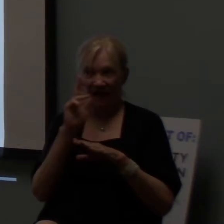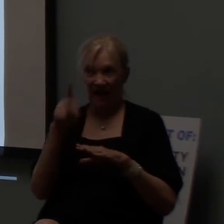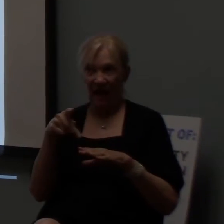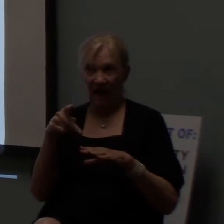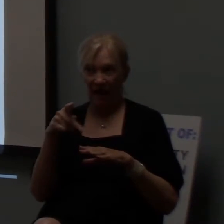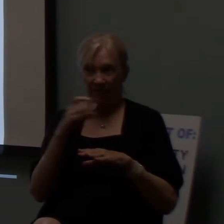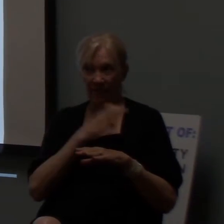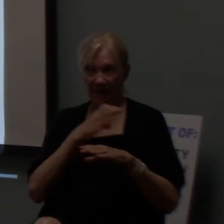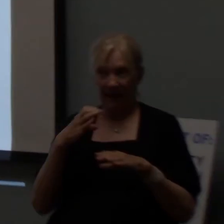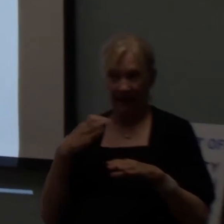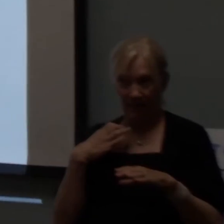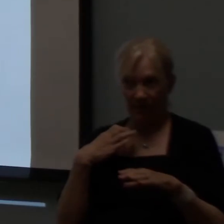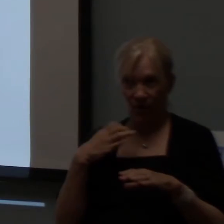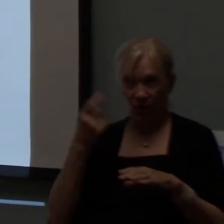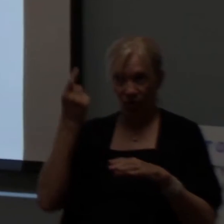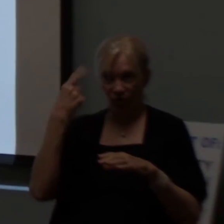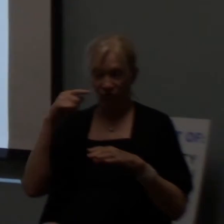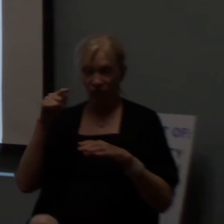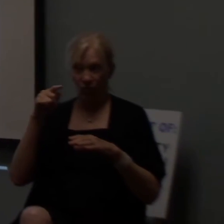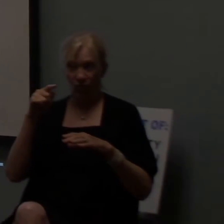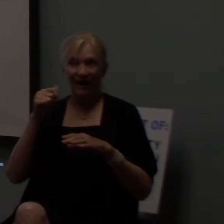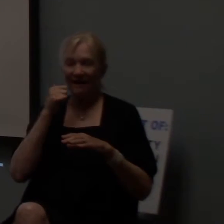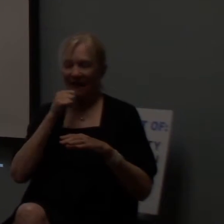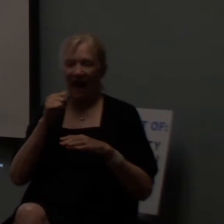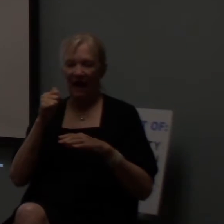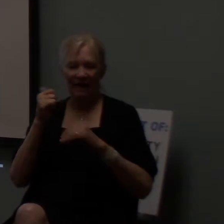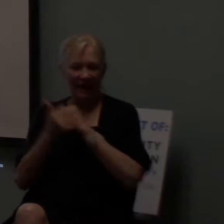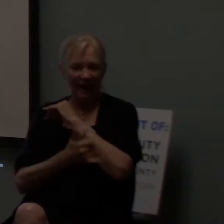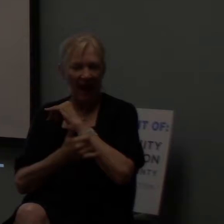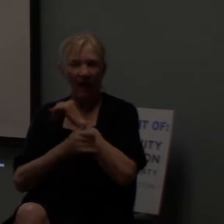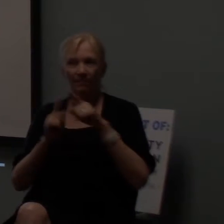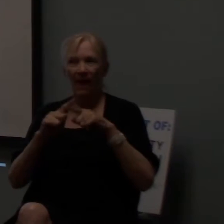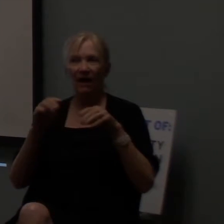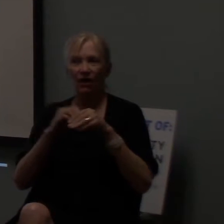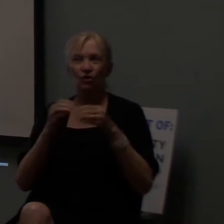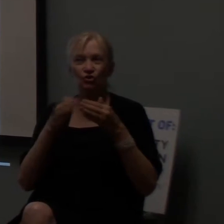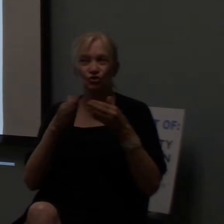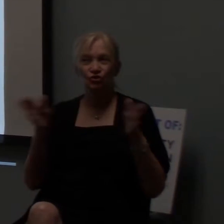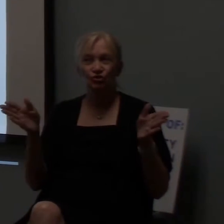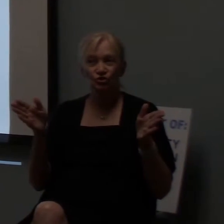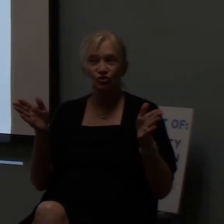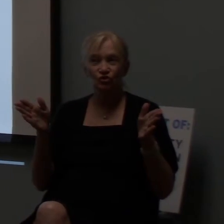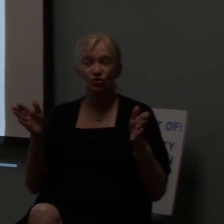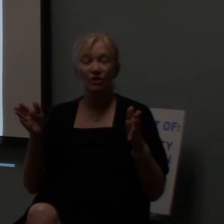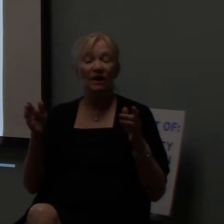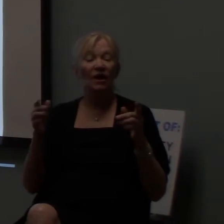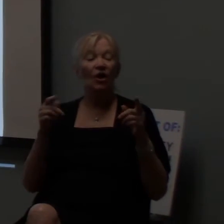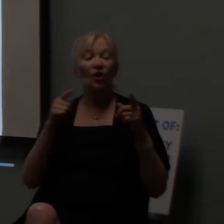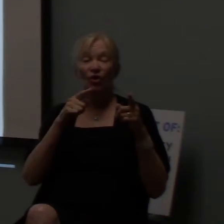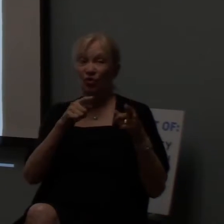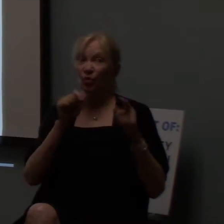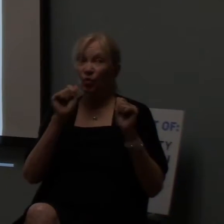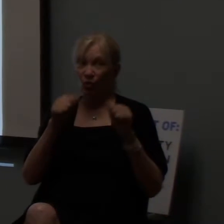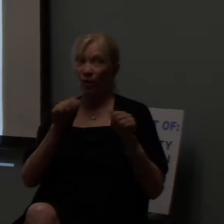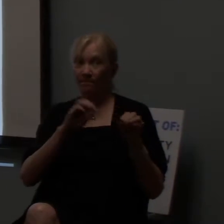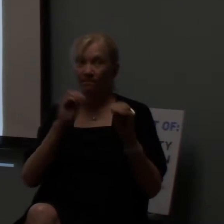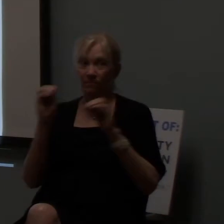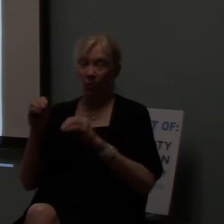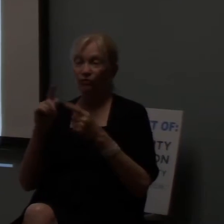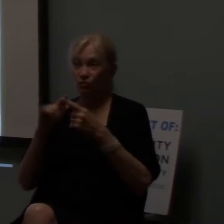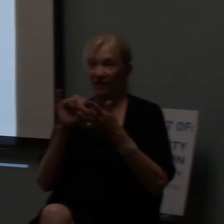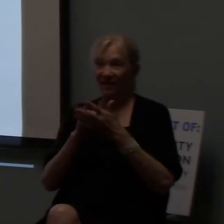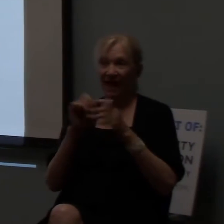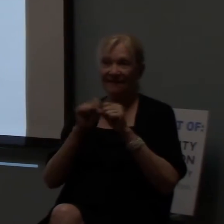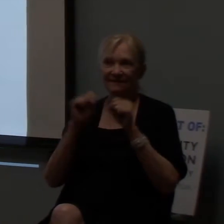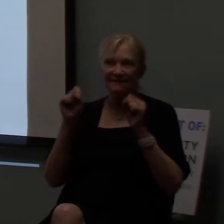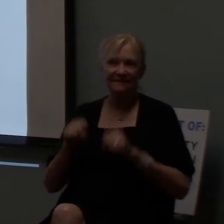right, for state, but not the county commission, but in general. So that precedent exists, and you could move to that system, but that doesn't